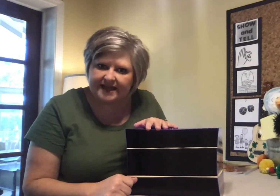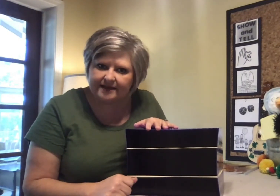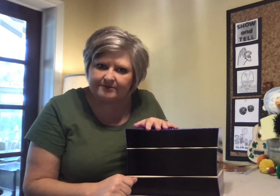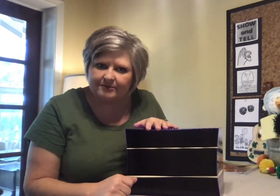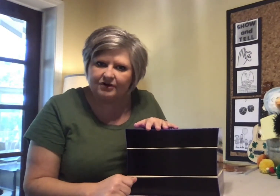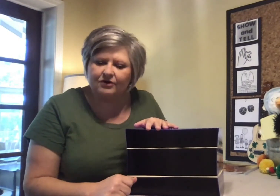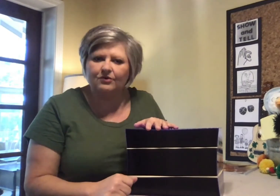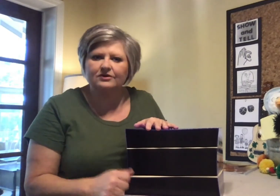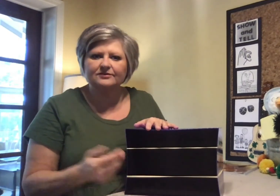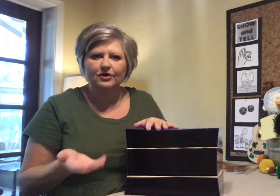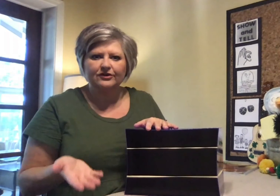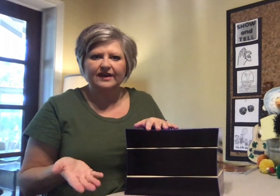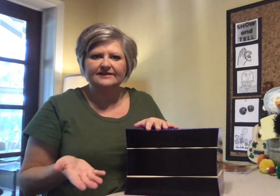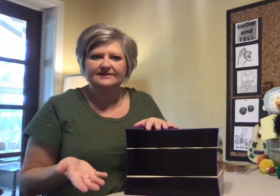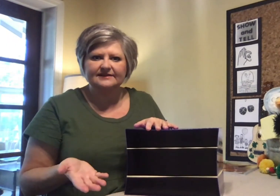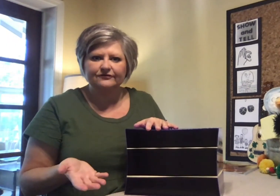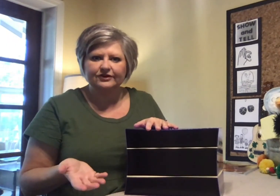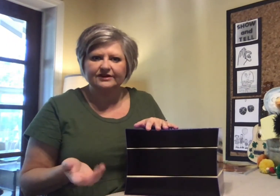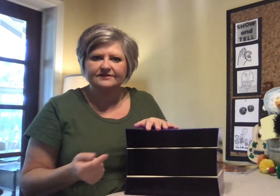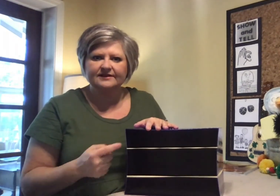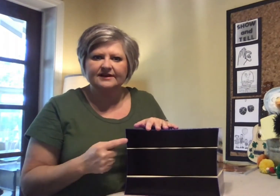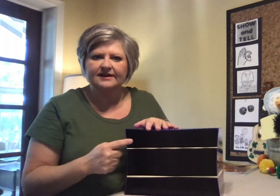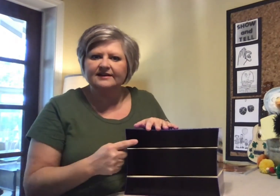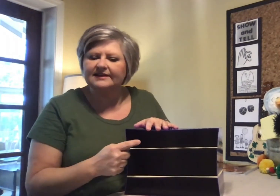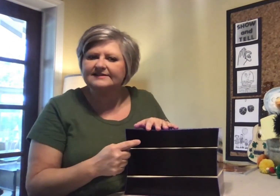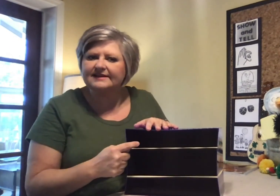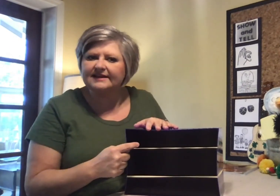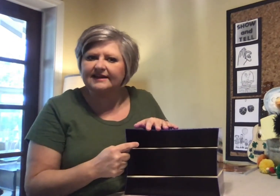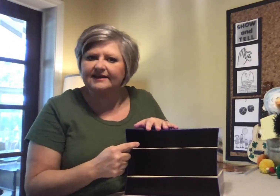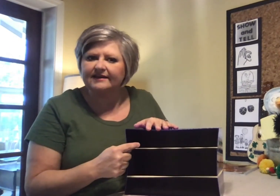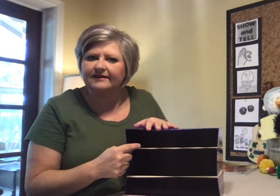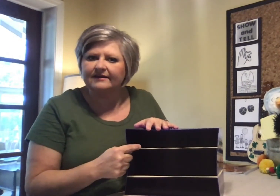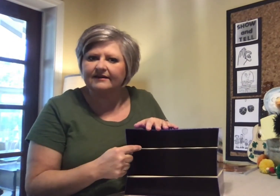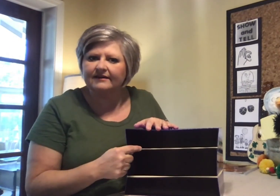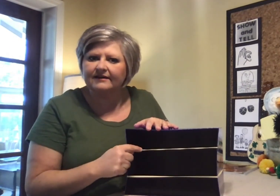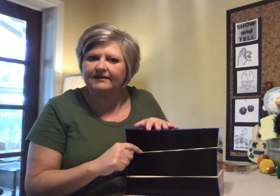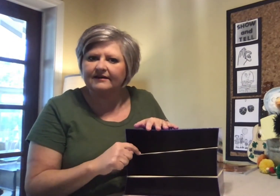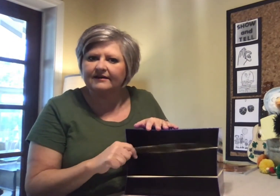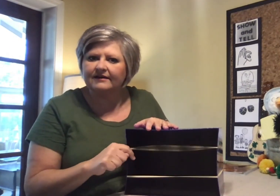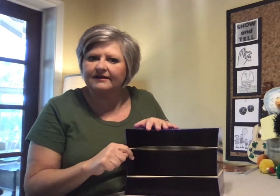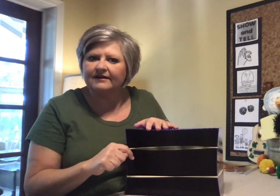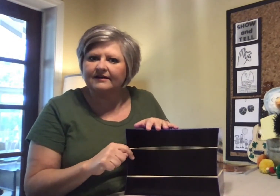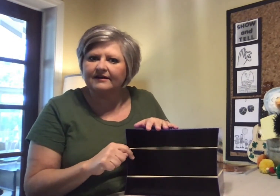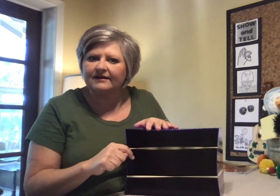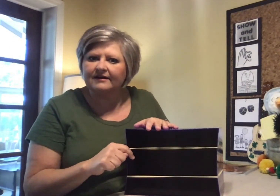same or were they different? Listen again.